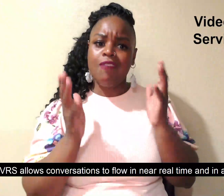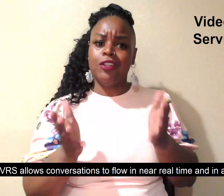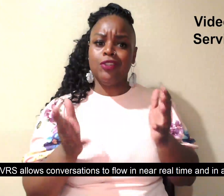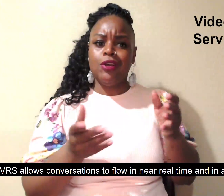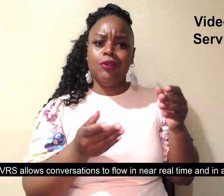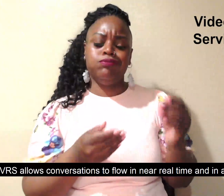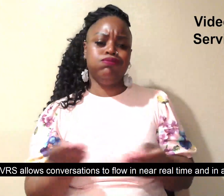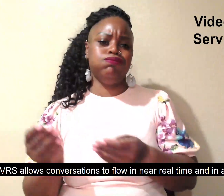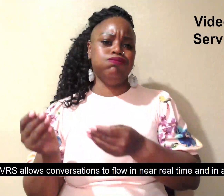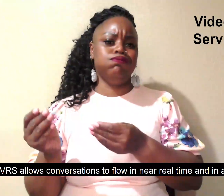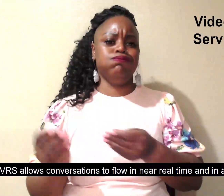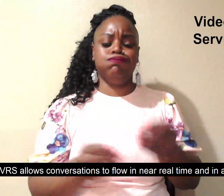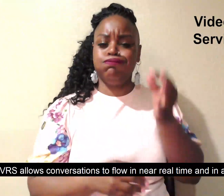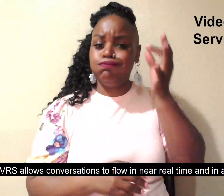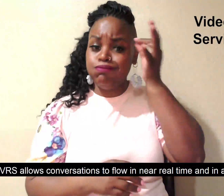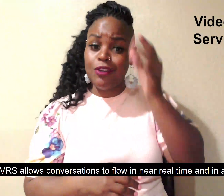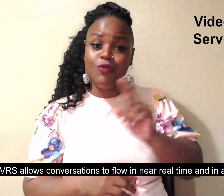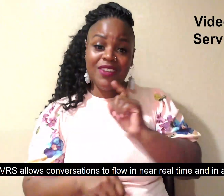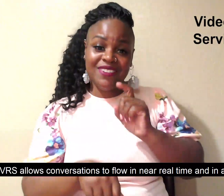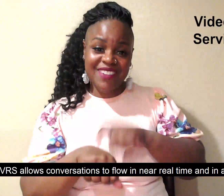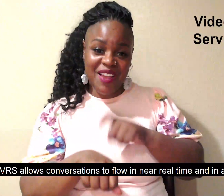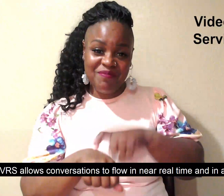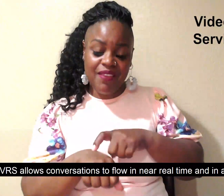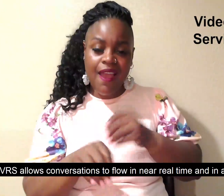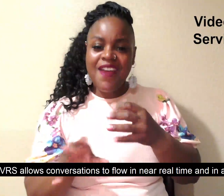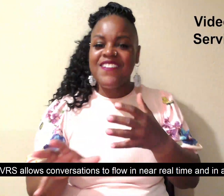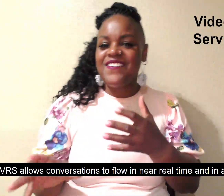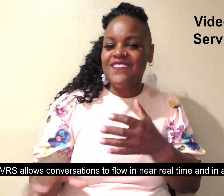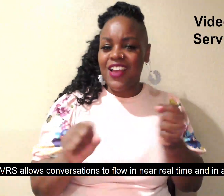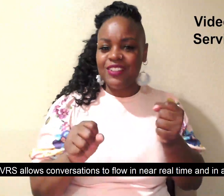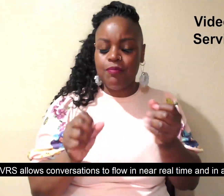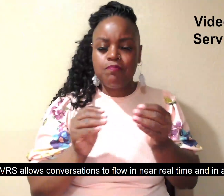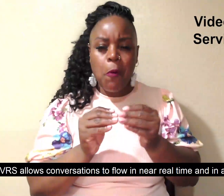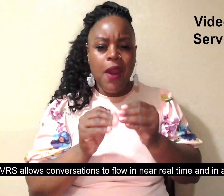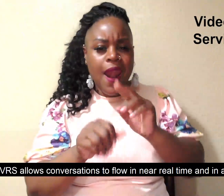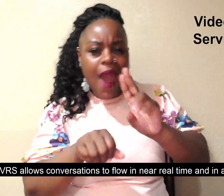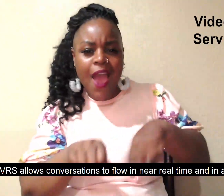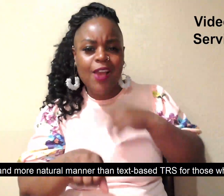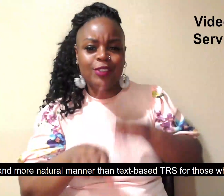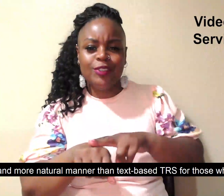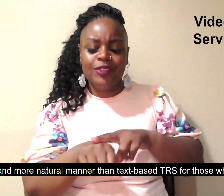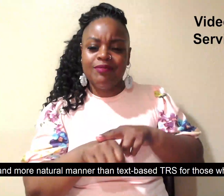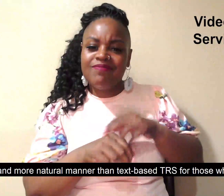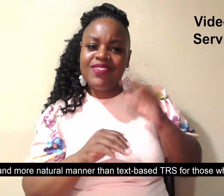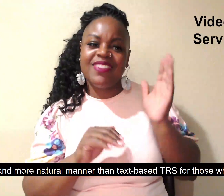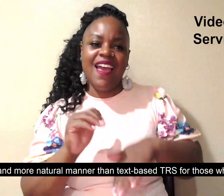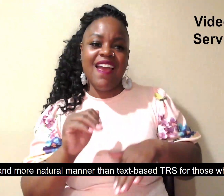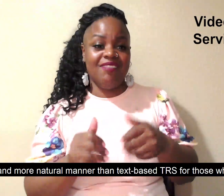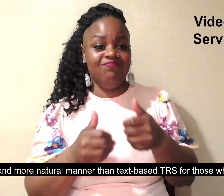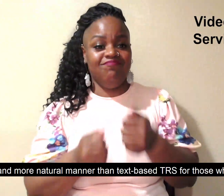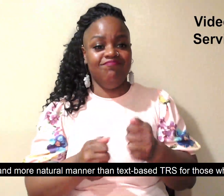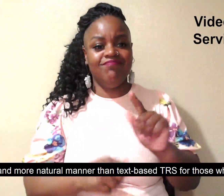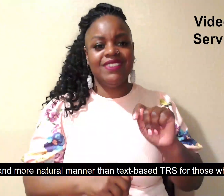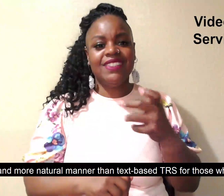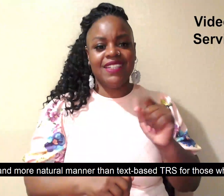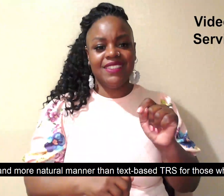VRS allows conversations to flow in near real time and in a faster and more natural manner than